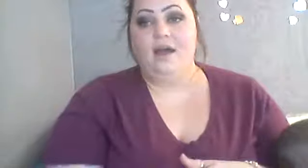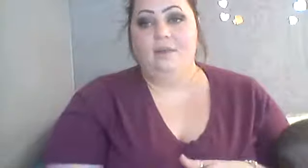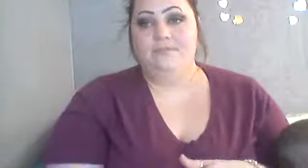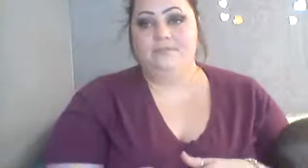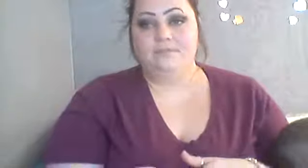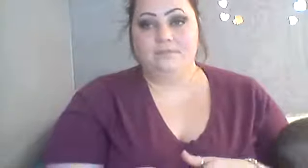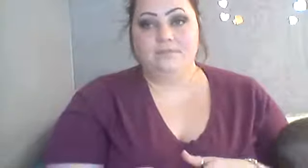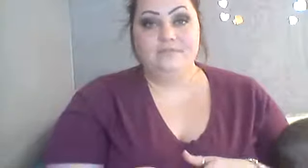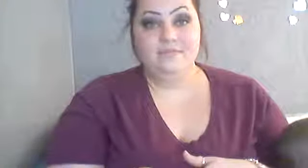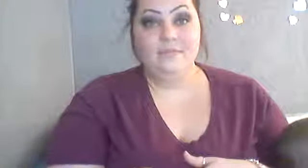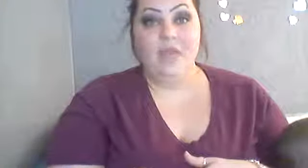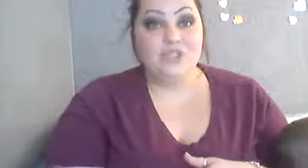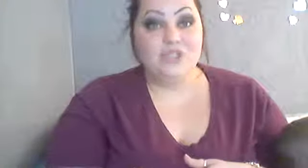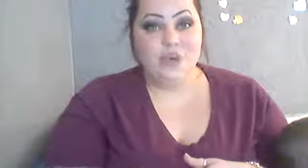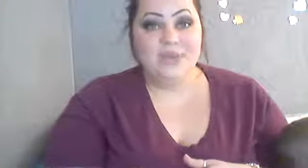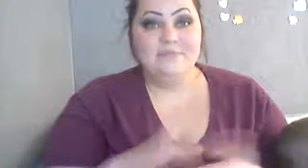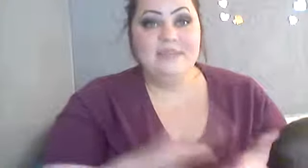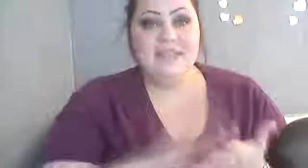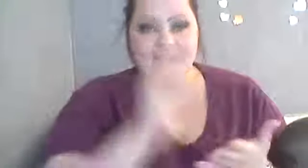Um, so it's been like